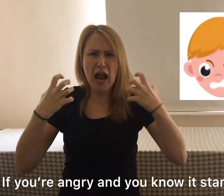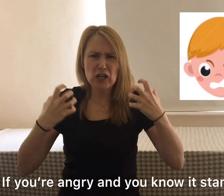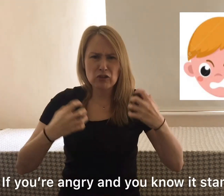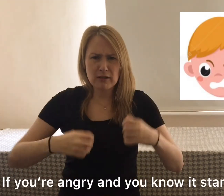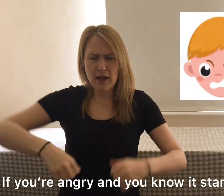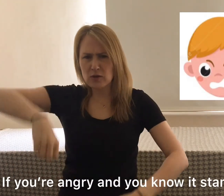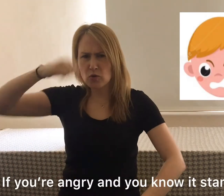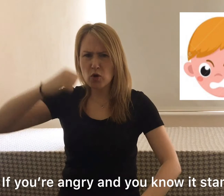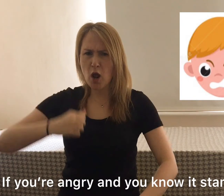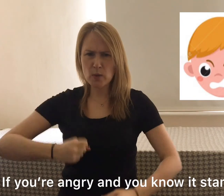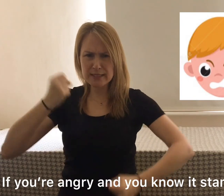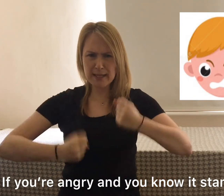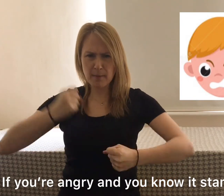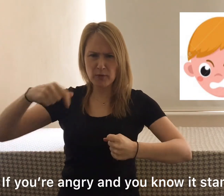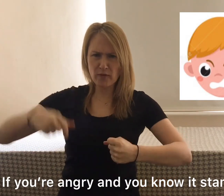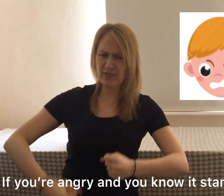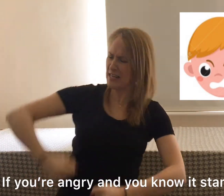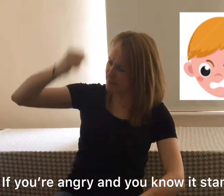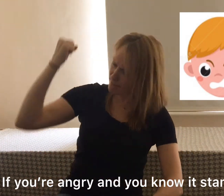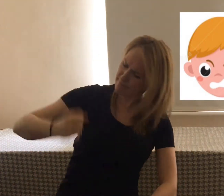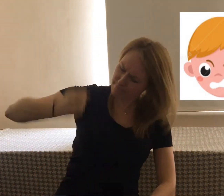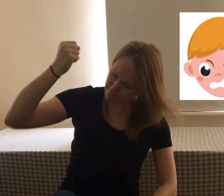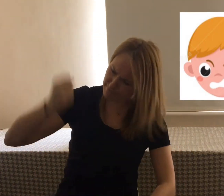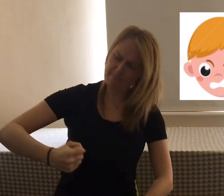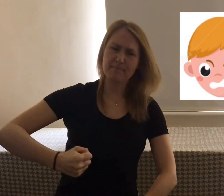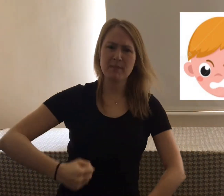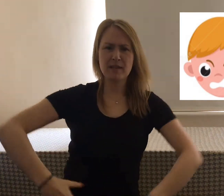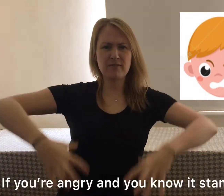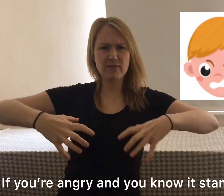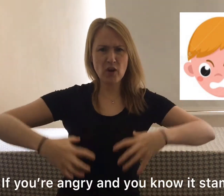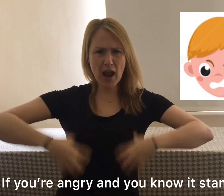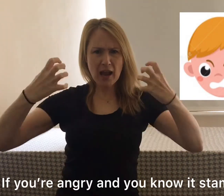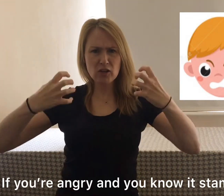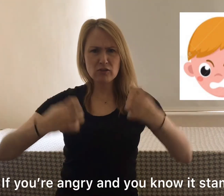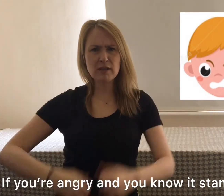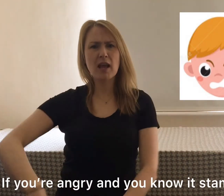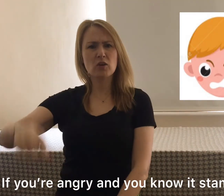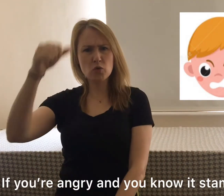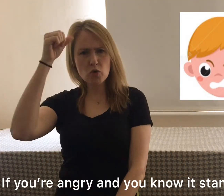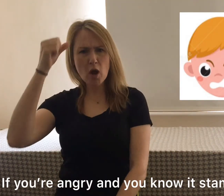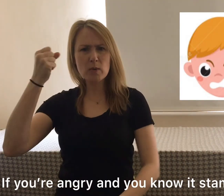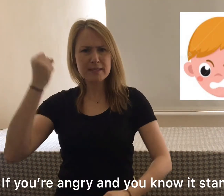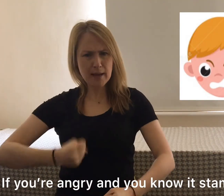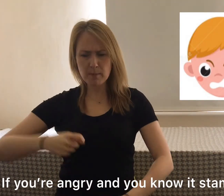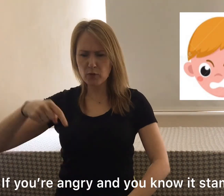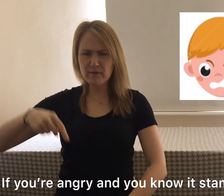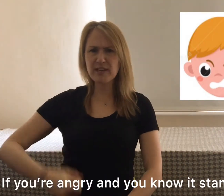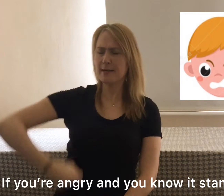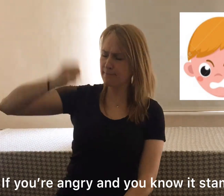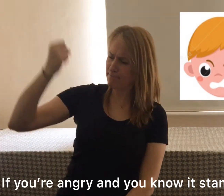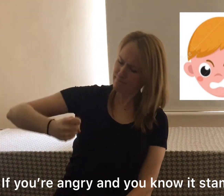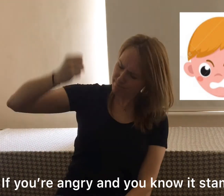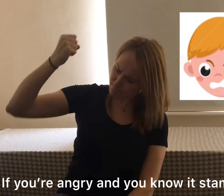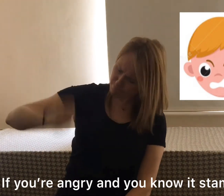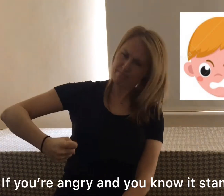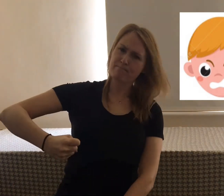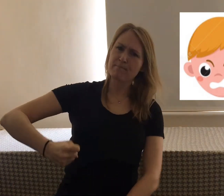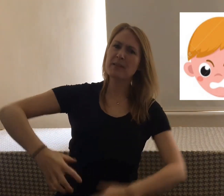angry and you know it, stamp your feet. If you're angry and you know it, stamp your feet. If